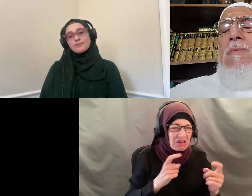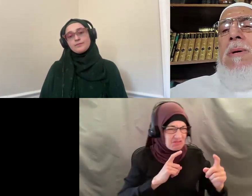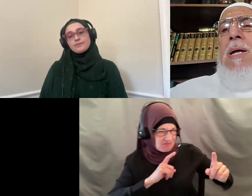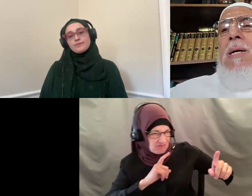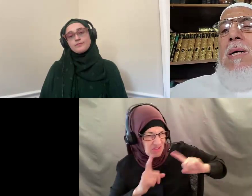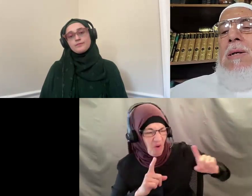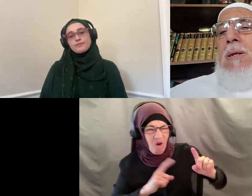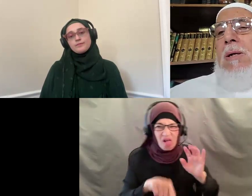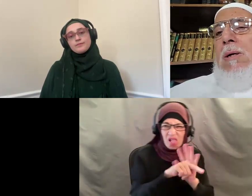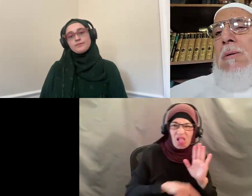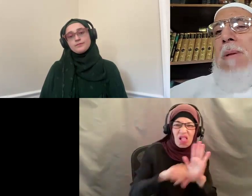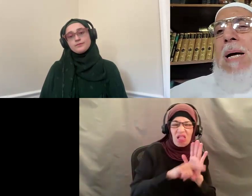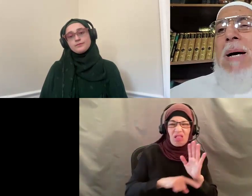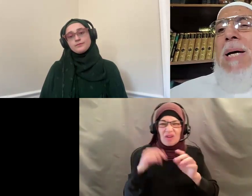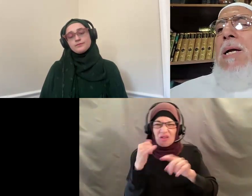never be